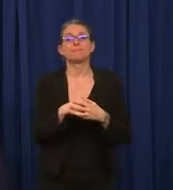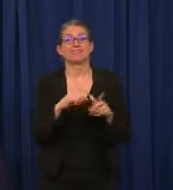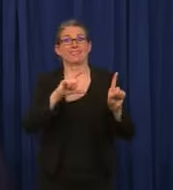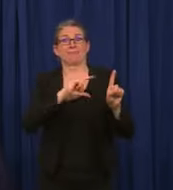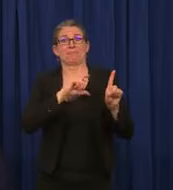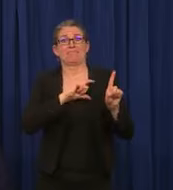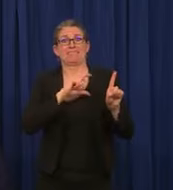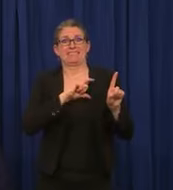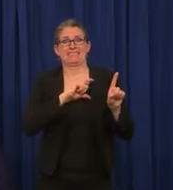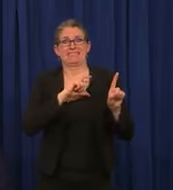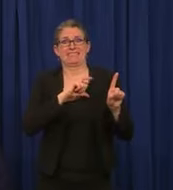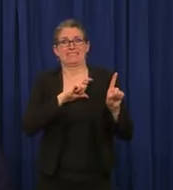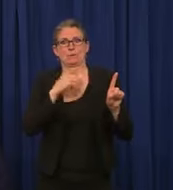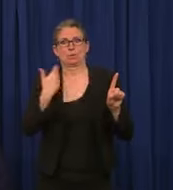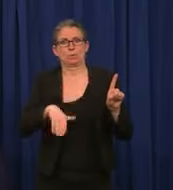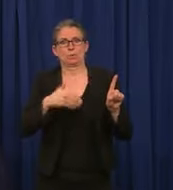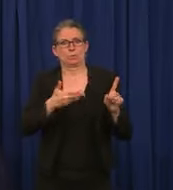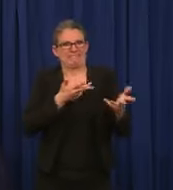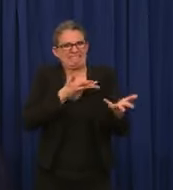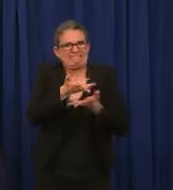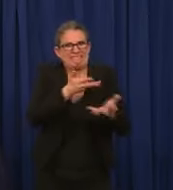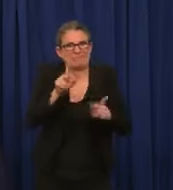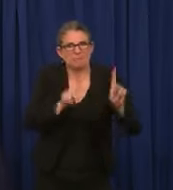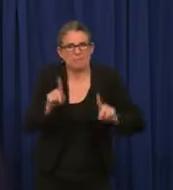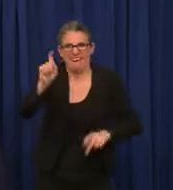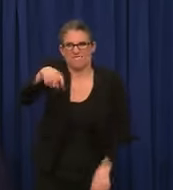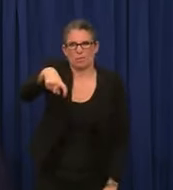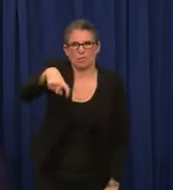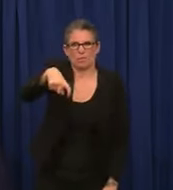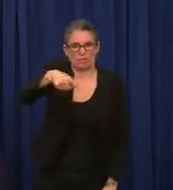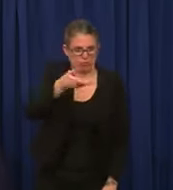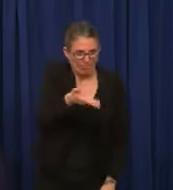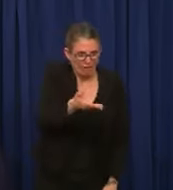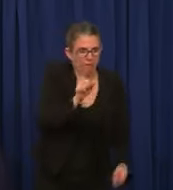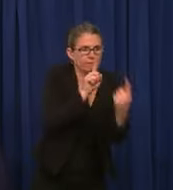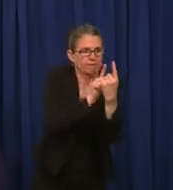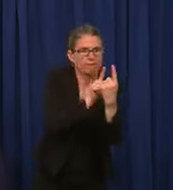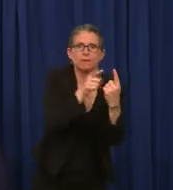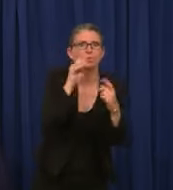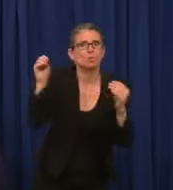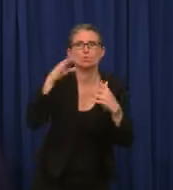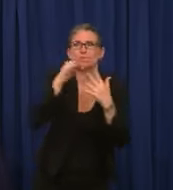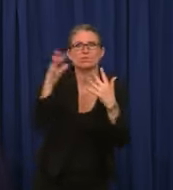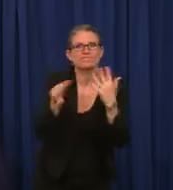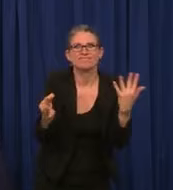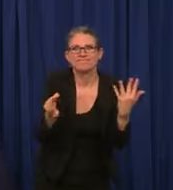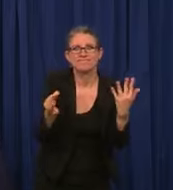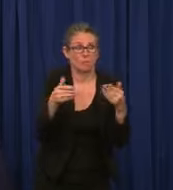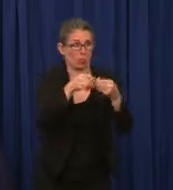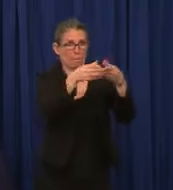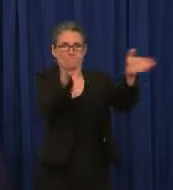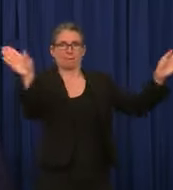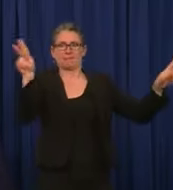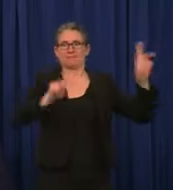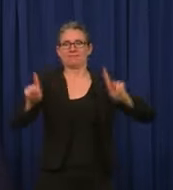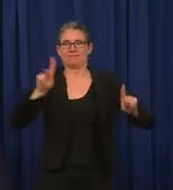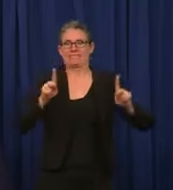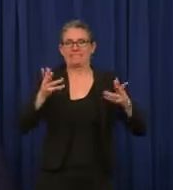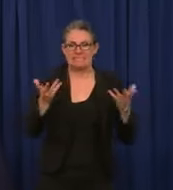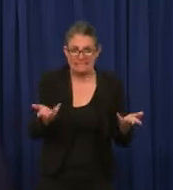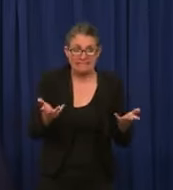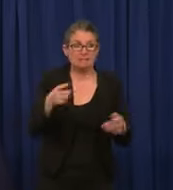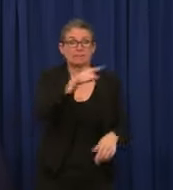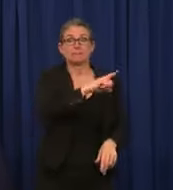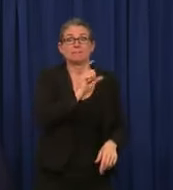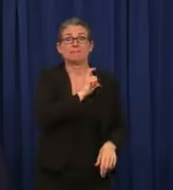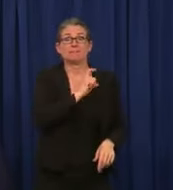the men and women who serve on the front lines have with members of the public, we want to keep them safe. In fact, one